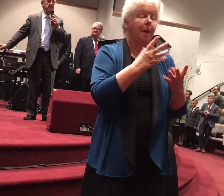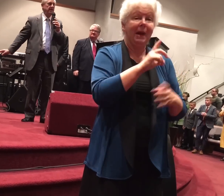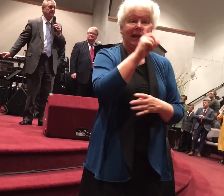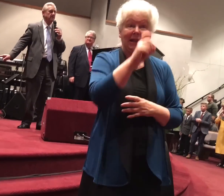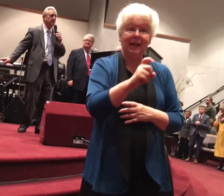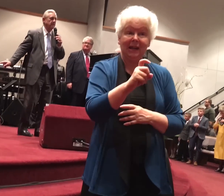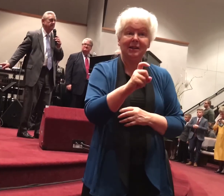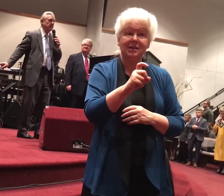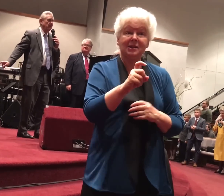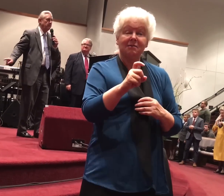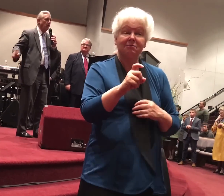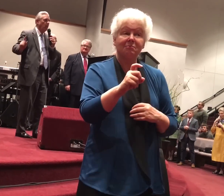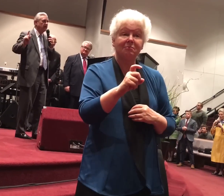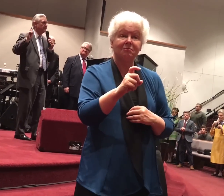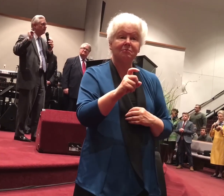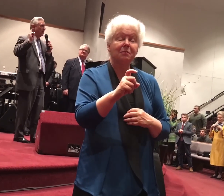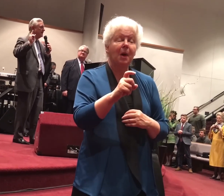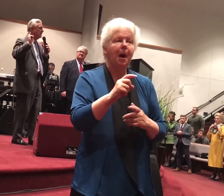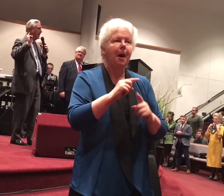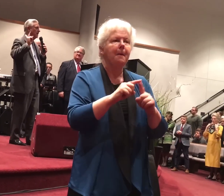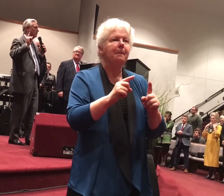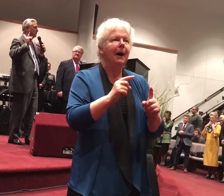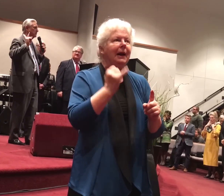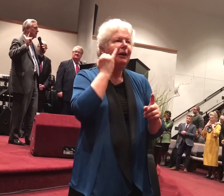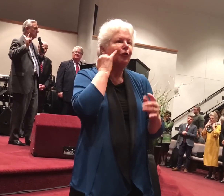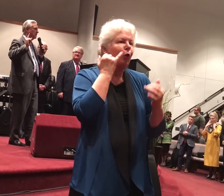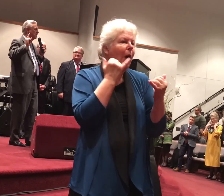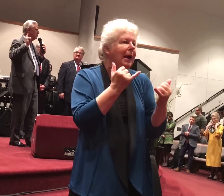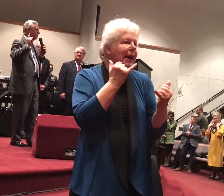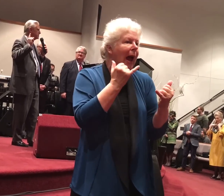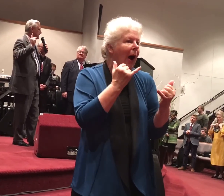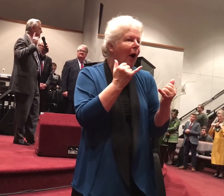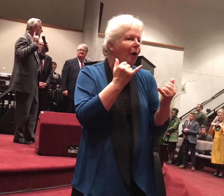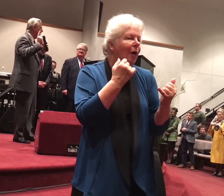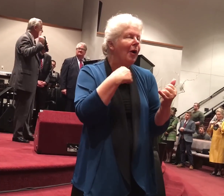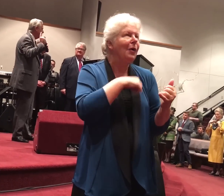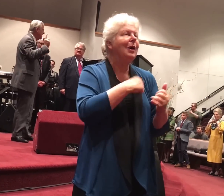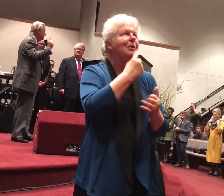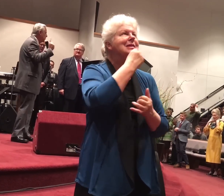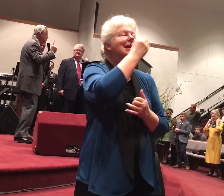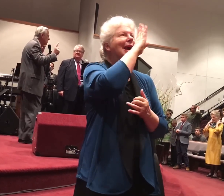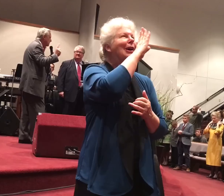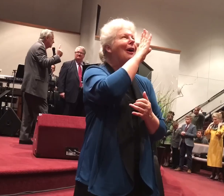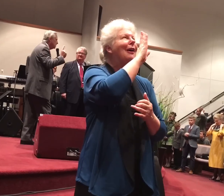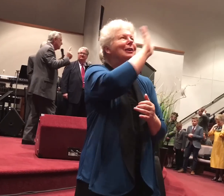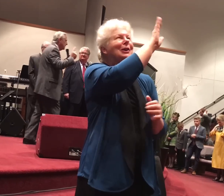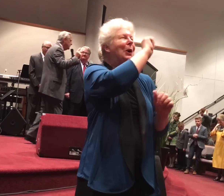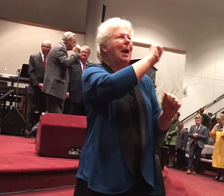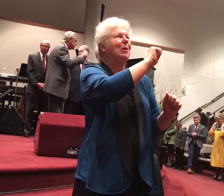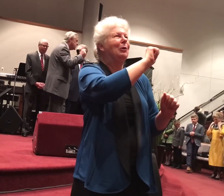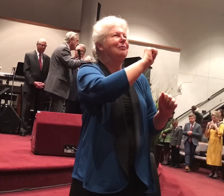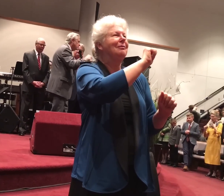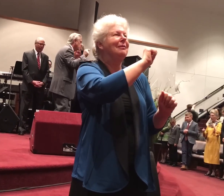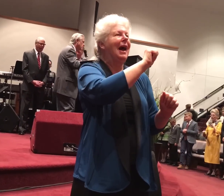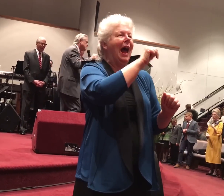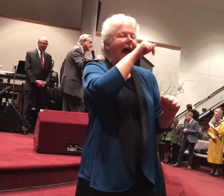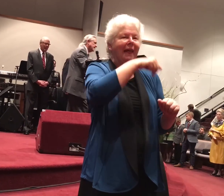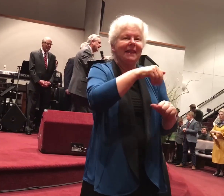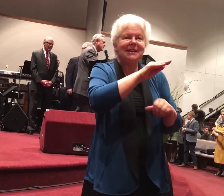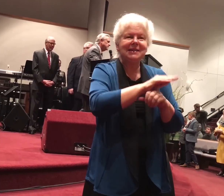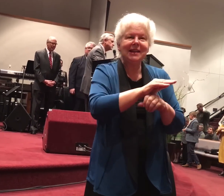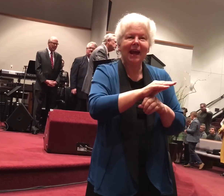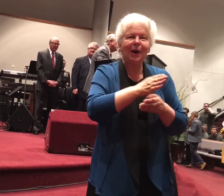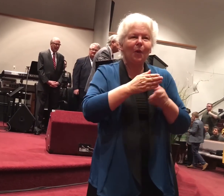There gotta be. But what if right now, we would say God is able. And this night when